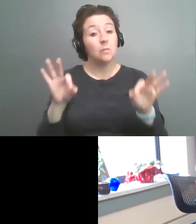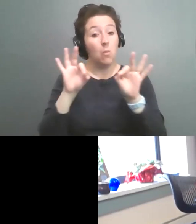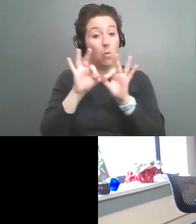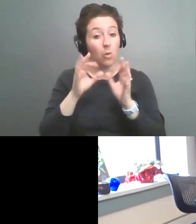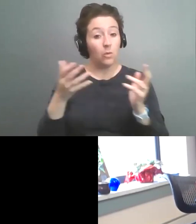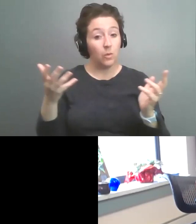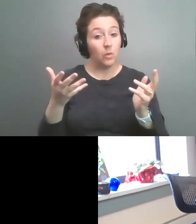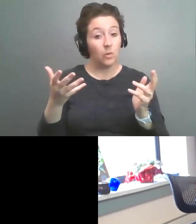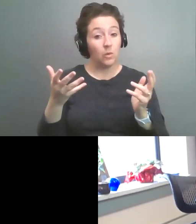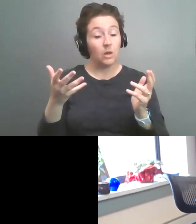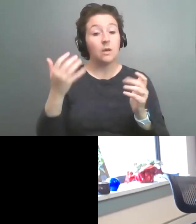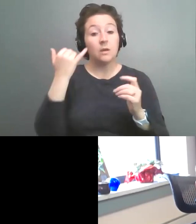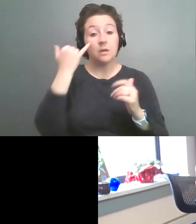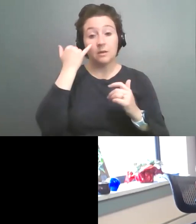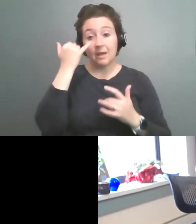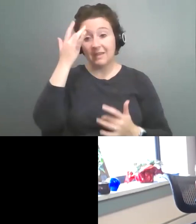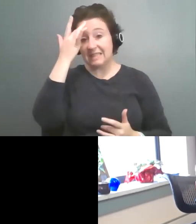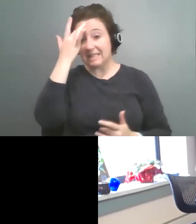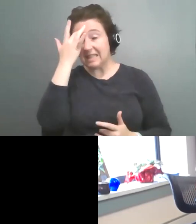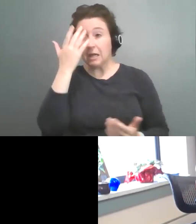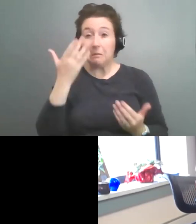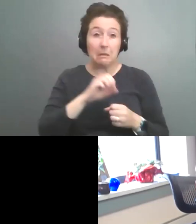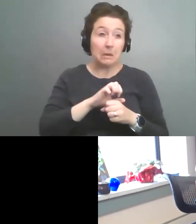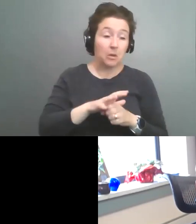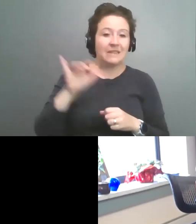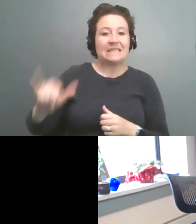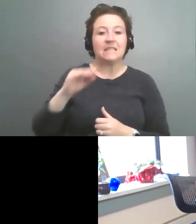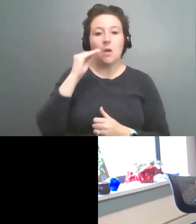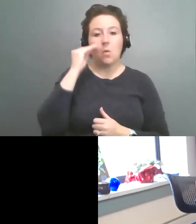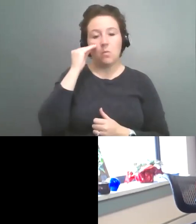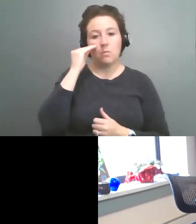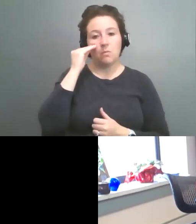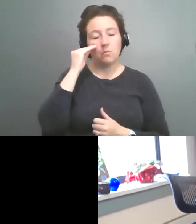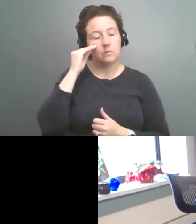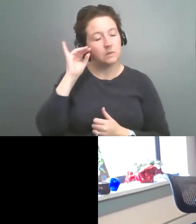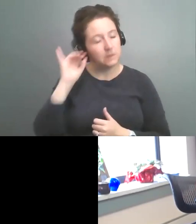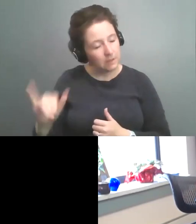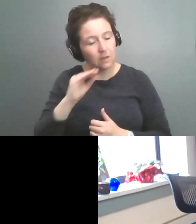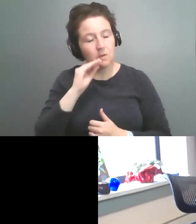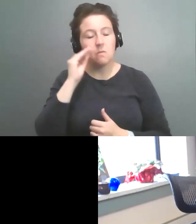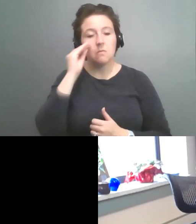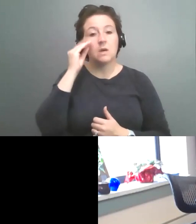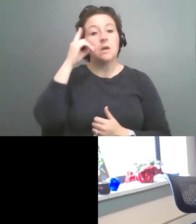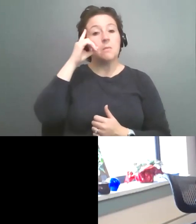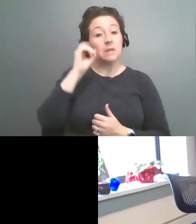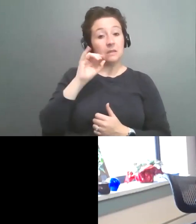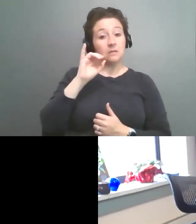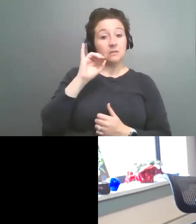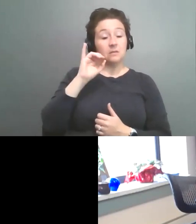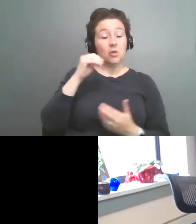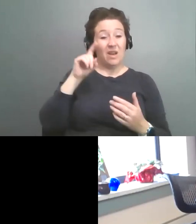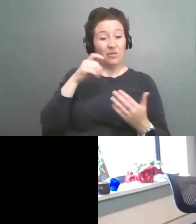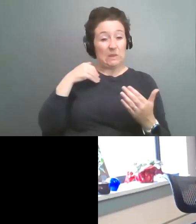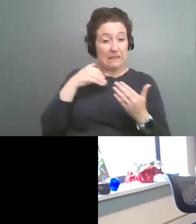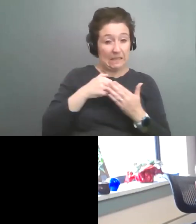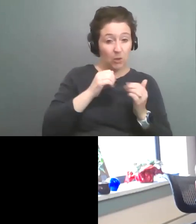please stay home if you think there's any chance you're sick. Because of the close distance you may be to others, if